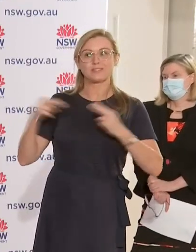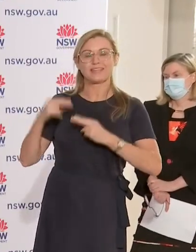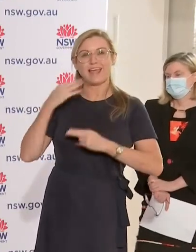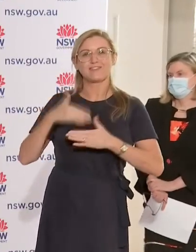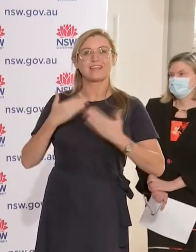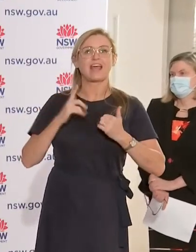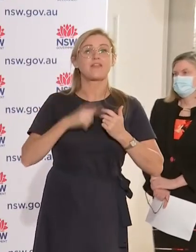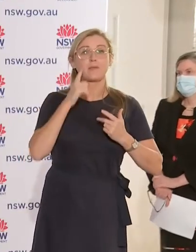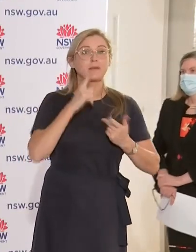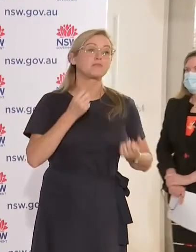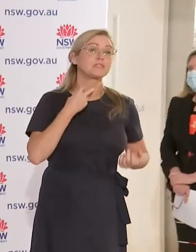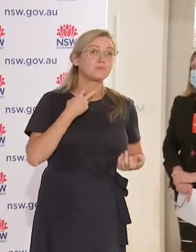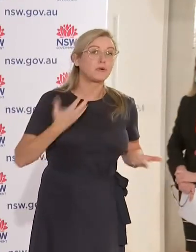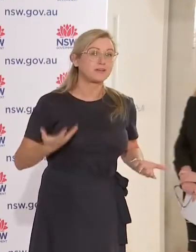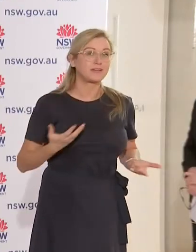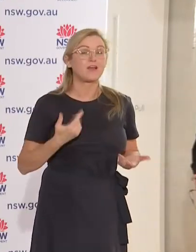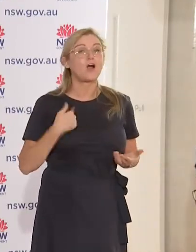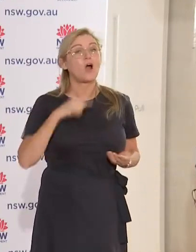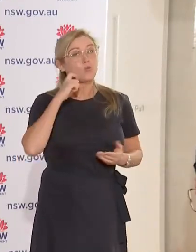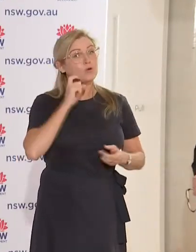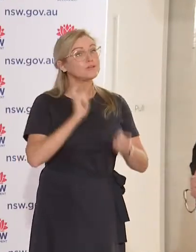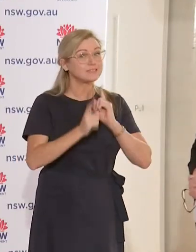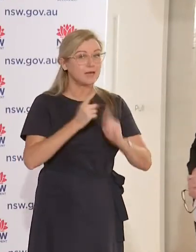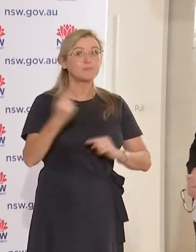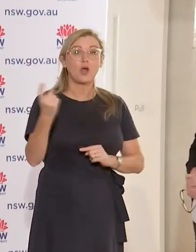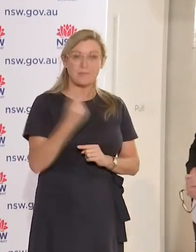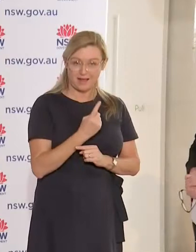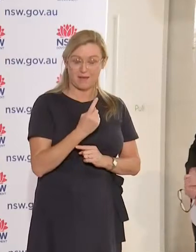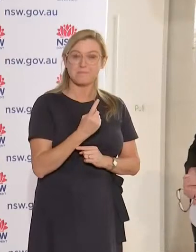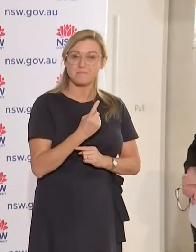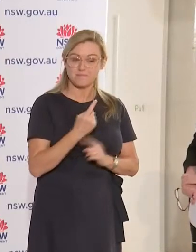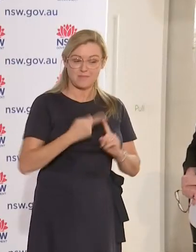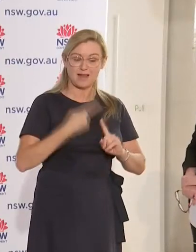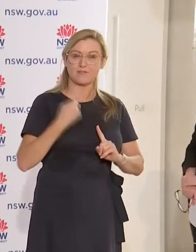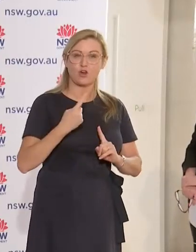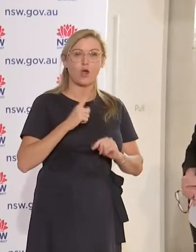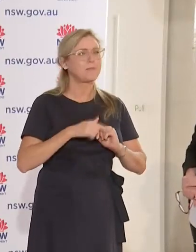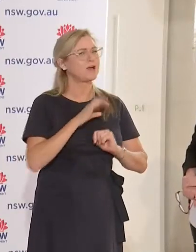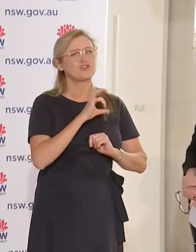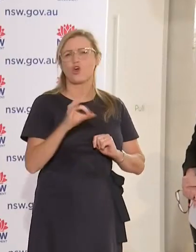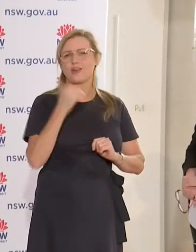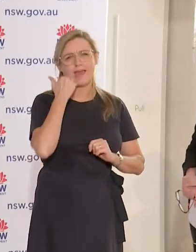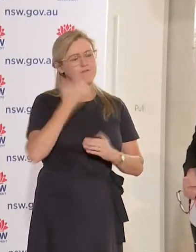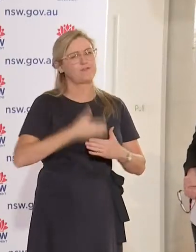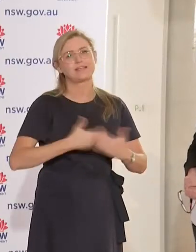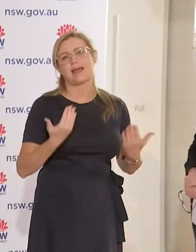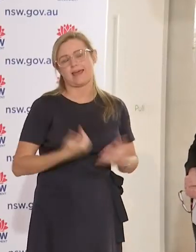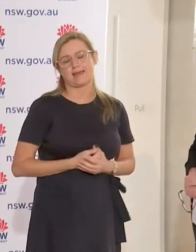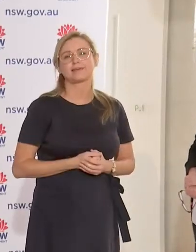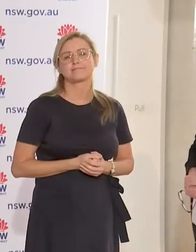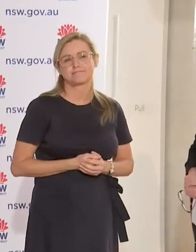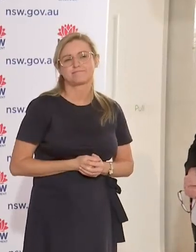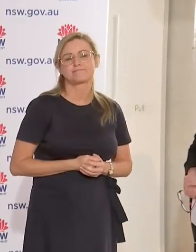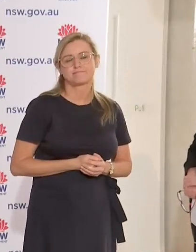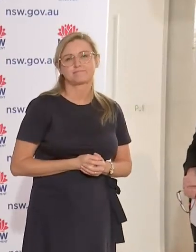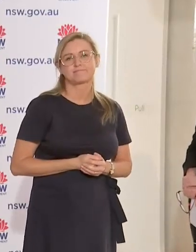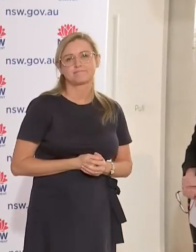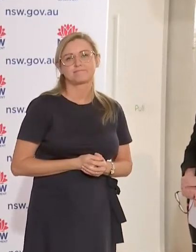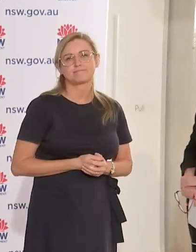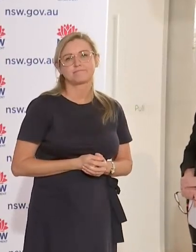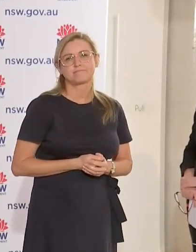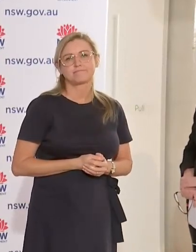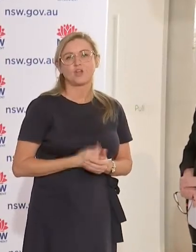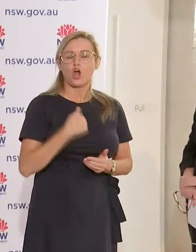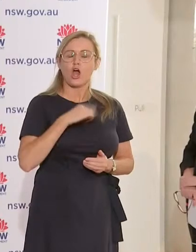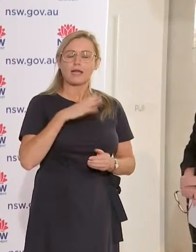be regularly attending 11 a.m s, but not every day. And I just wanted to make that clear. Because we need to make sure that all the decisions we're